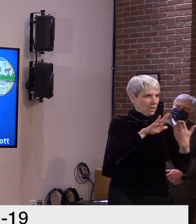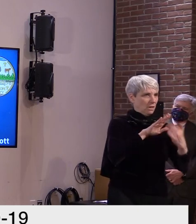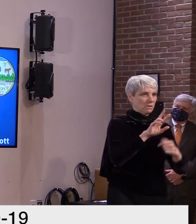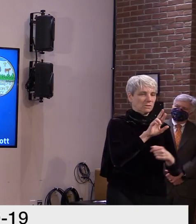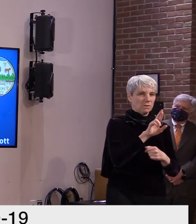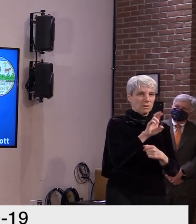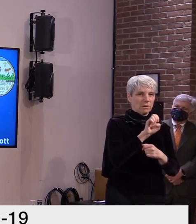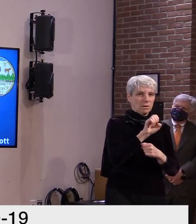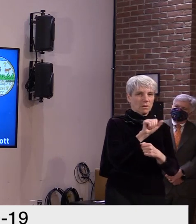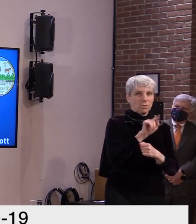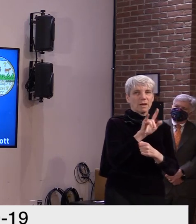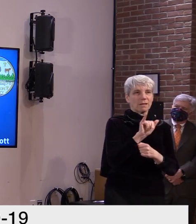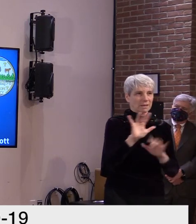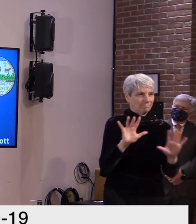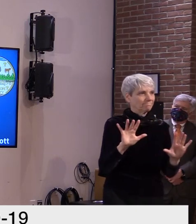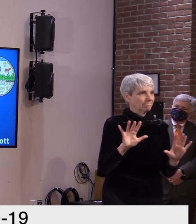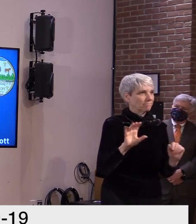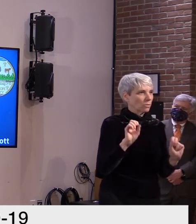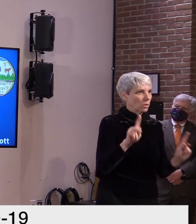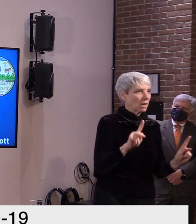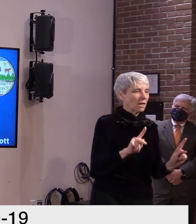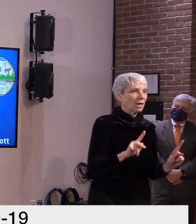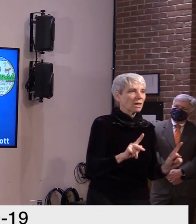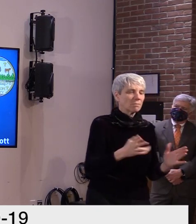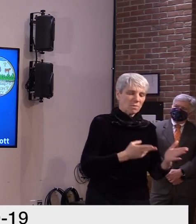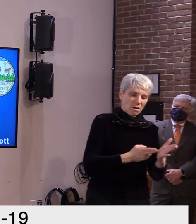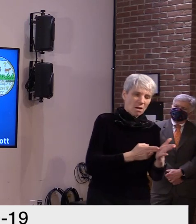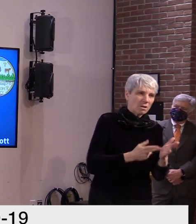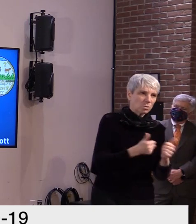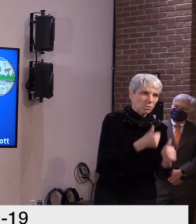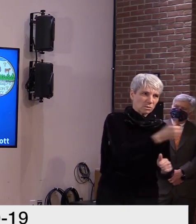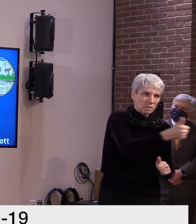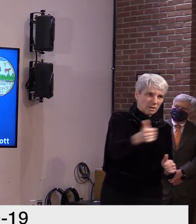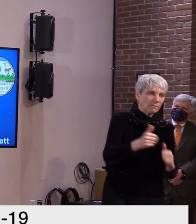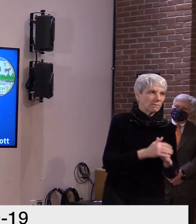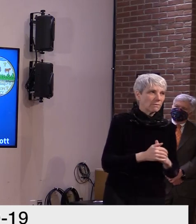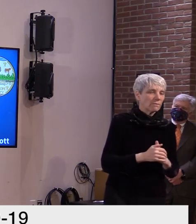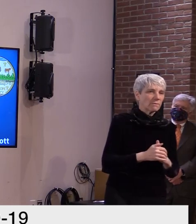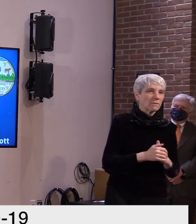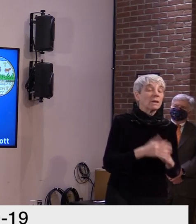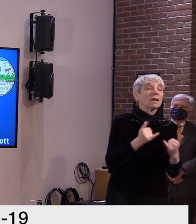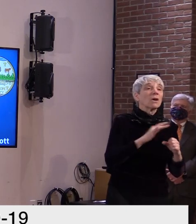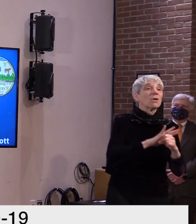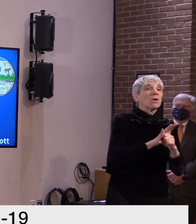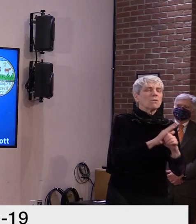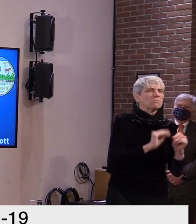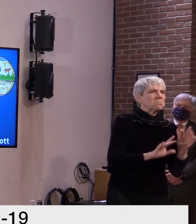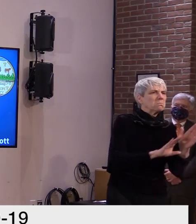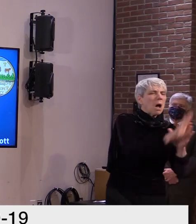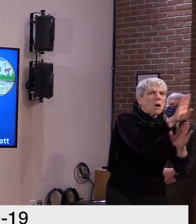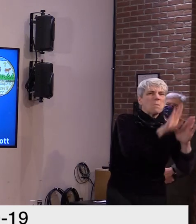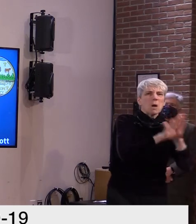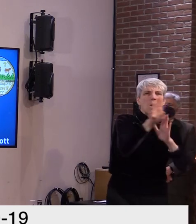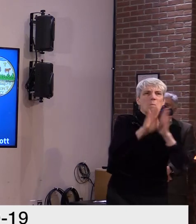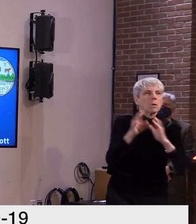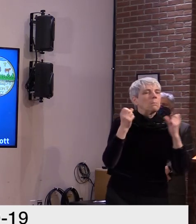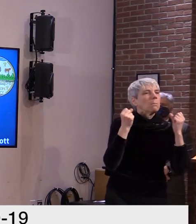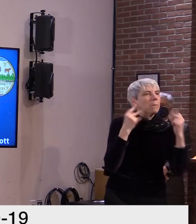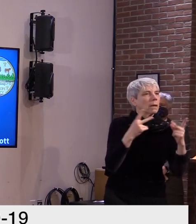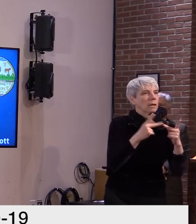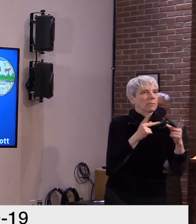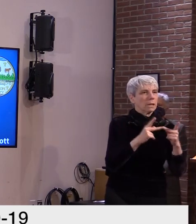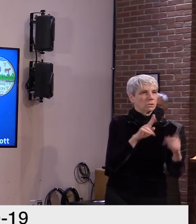situation. The latest surge of coronavirus cases is hitting many parts of the country, including the